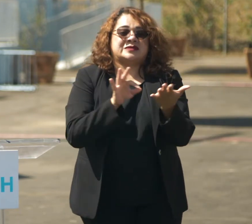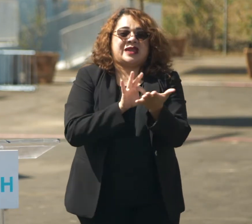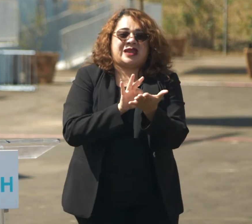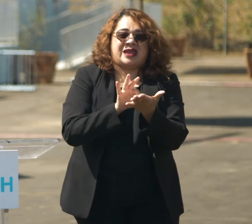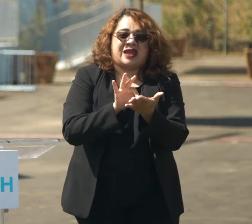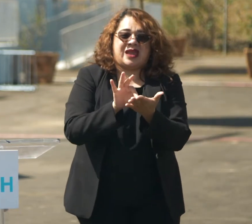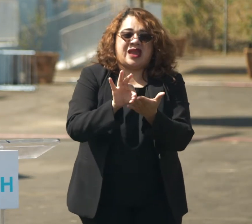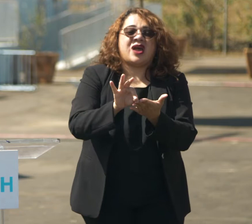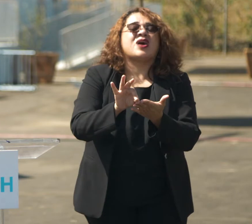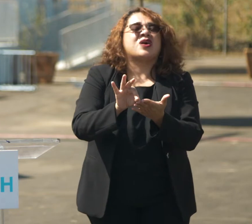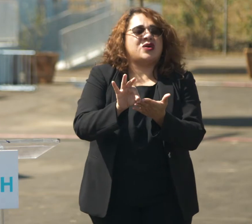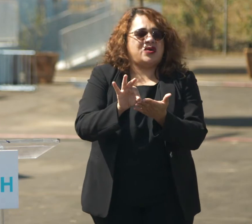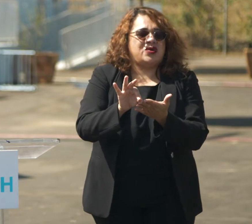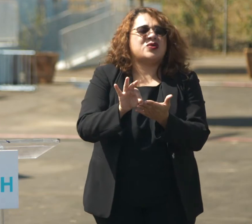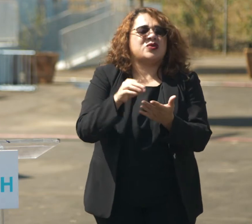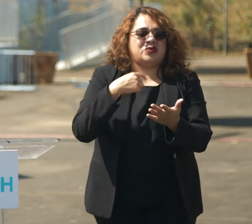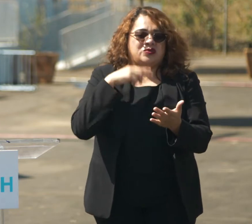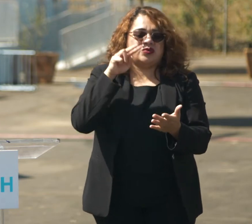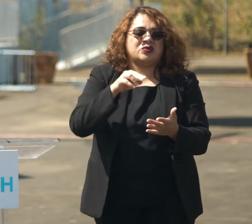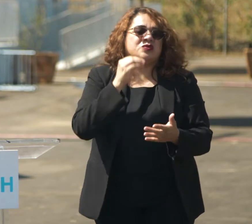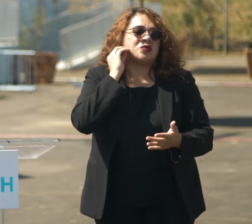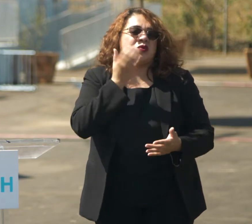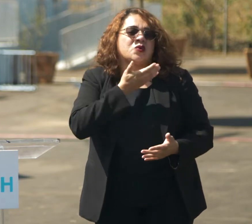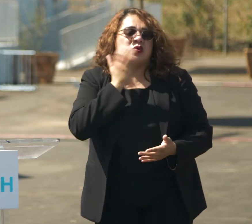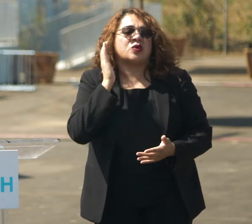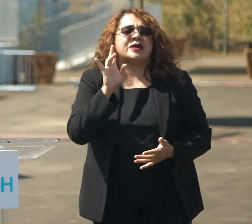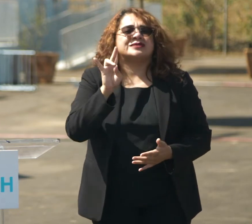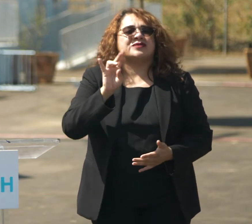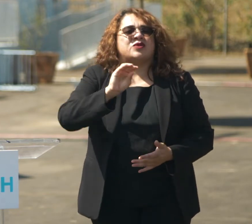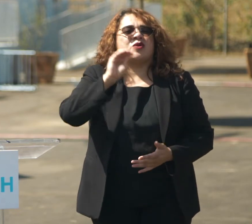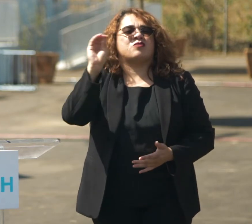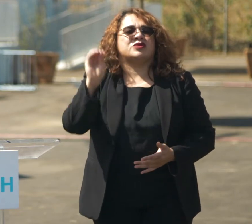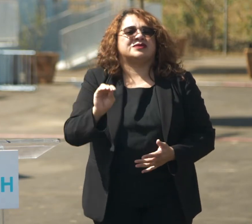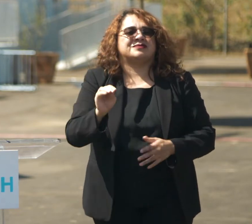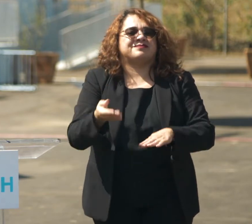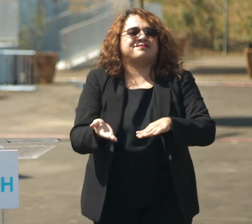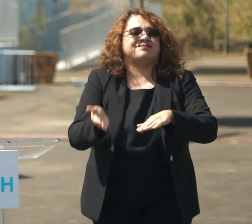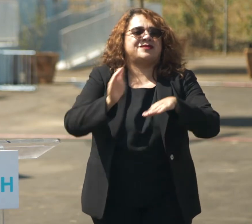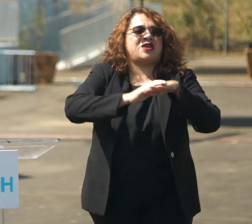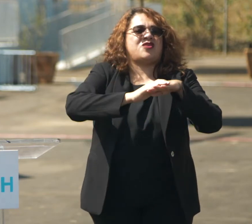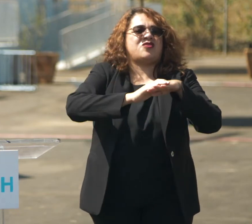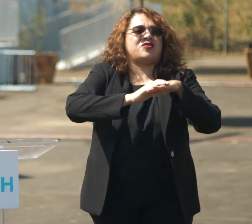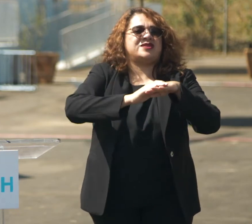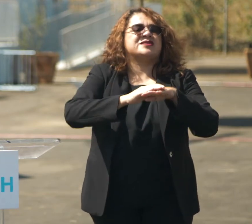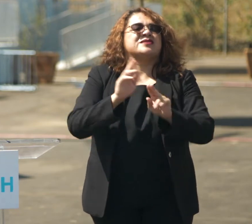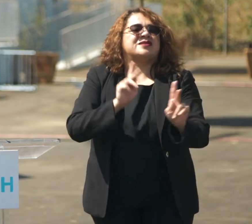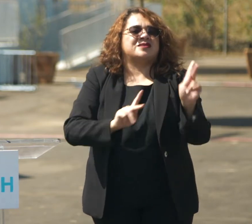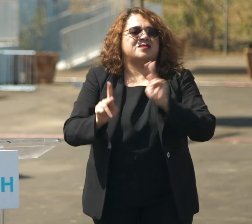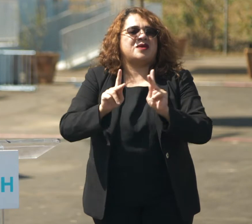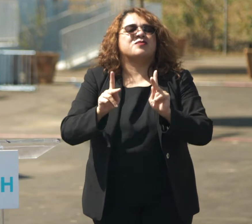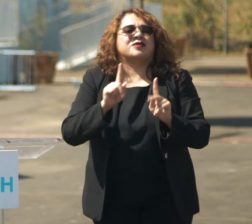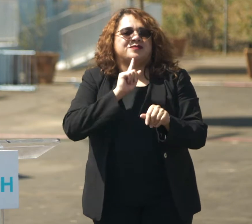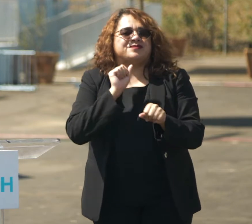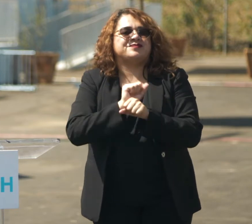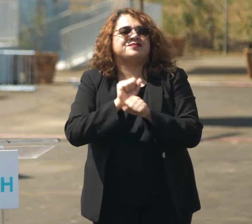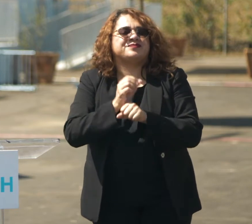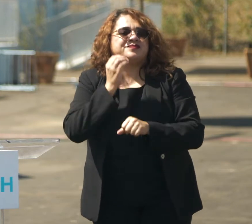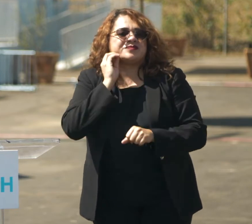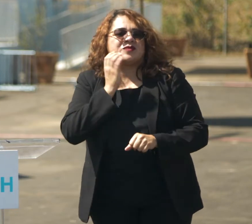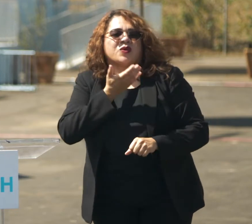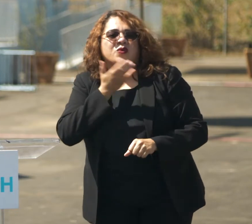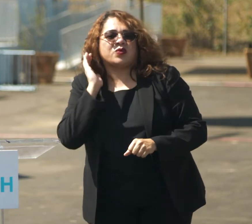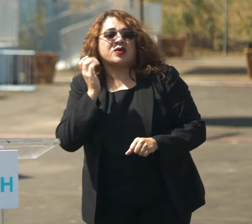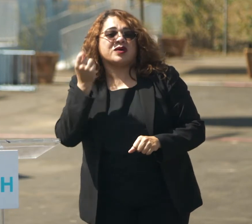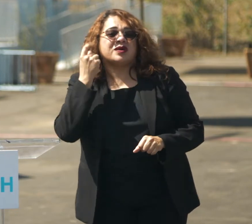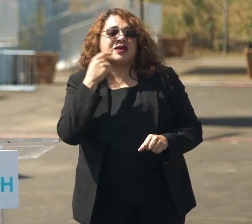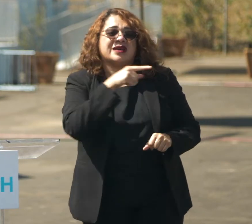homelessness revealed that Long Beach had a 7% increase in individuals experiencing homelessness, while we saw a decrease in those who were